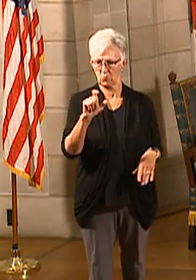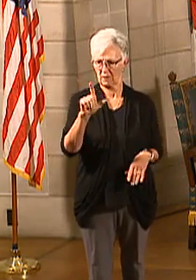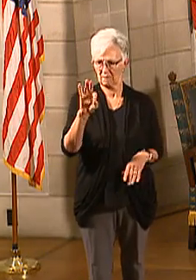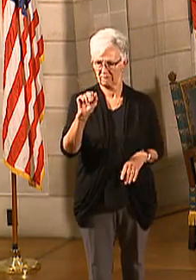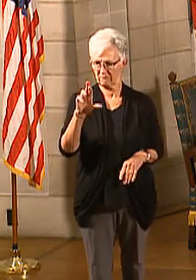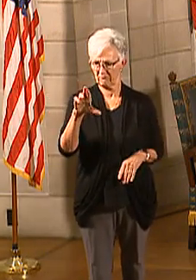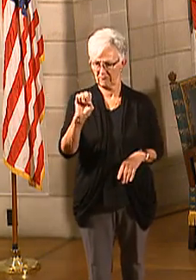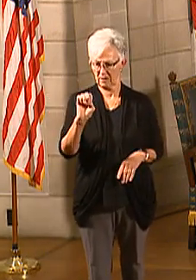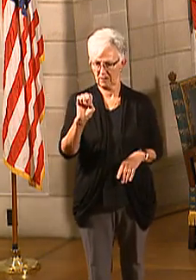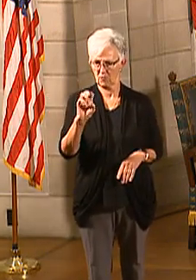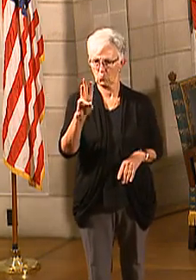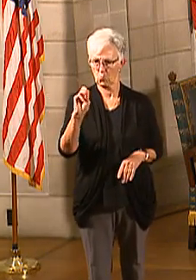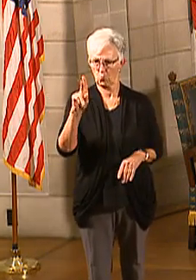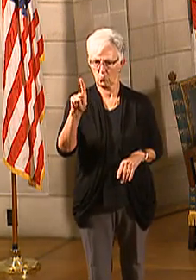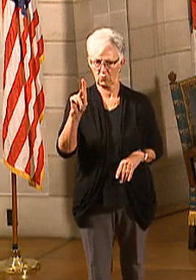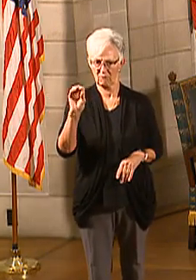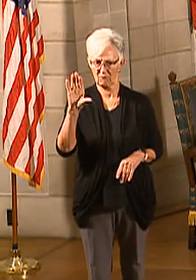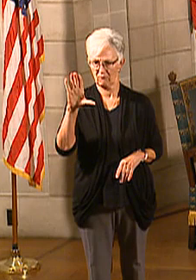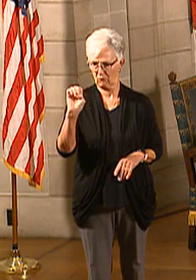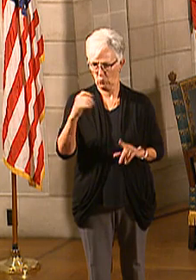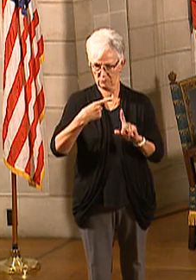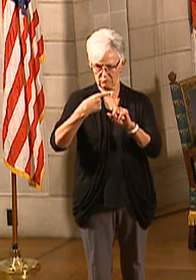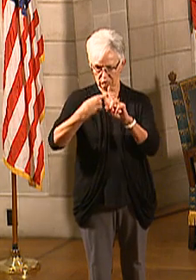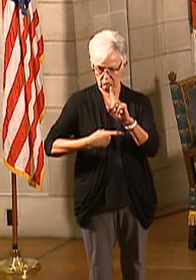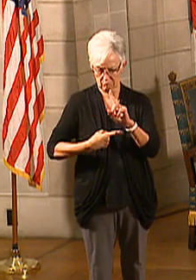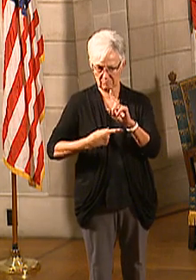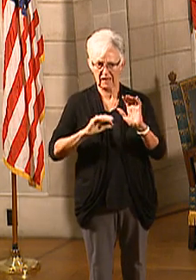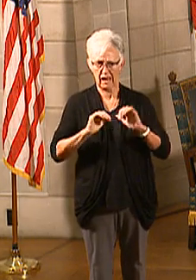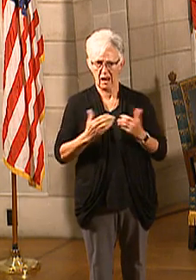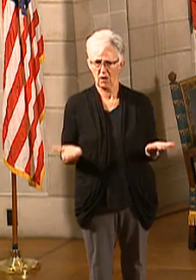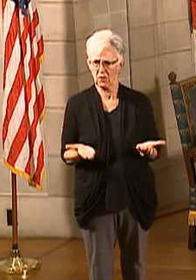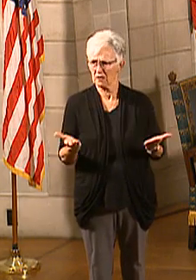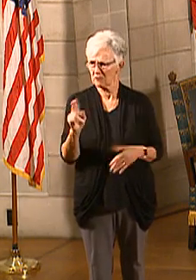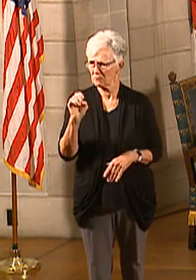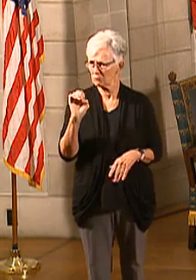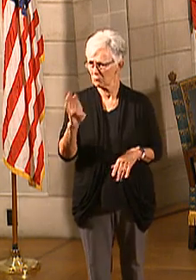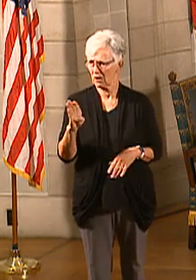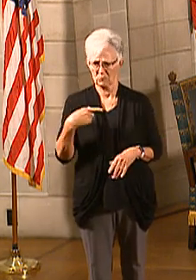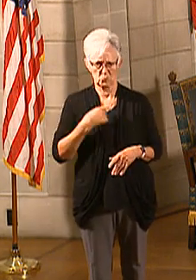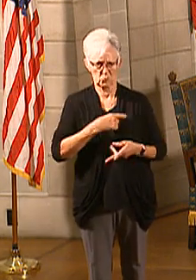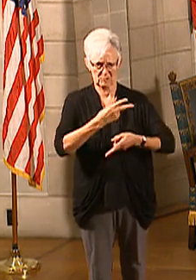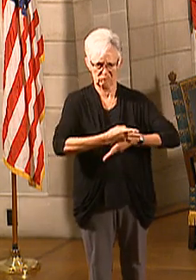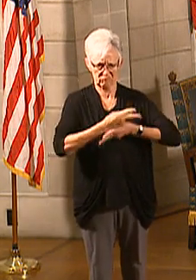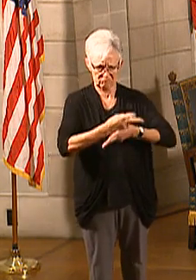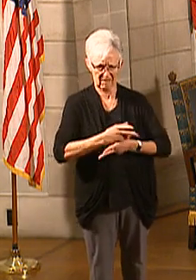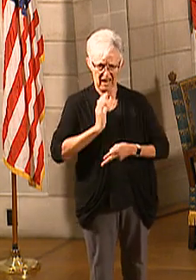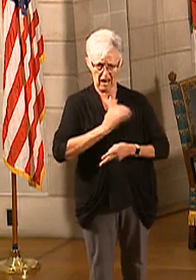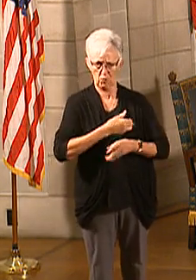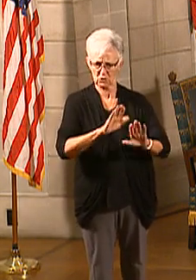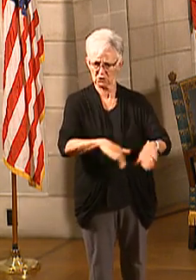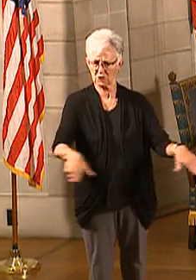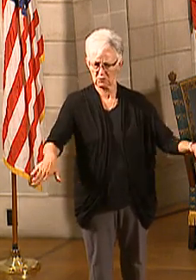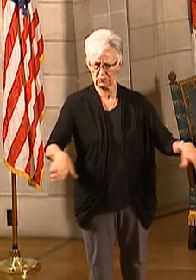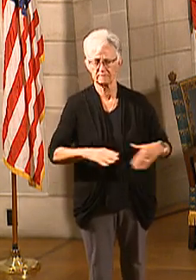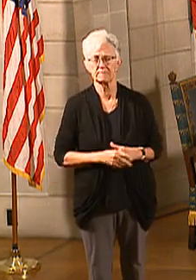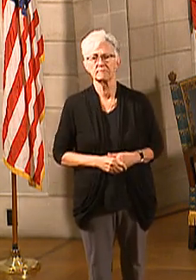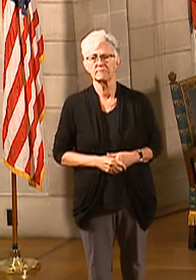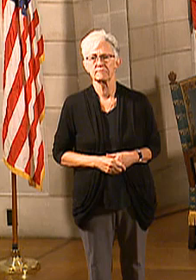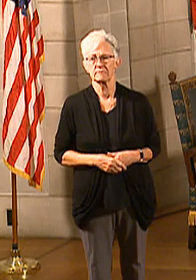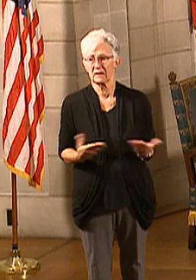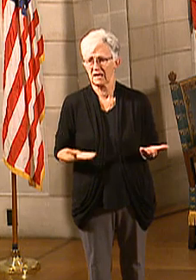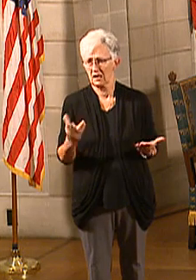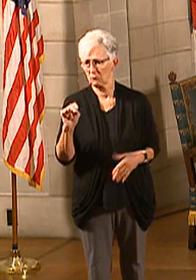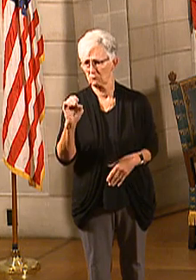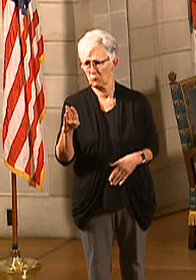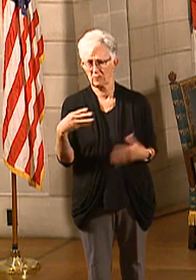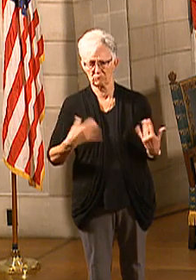and how the state is working to take care of the kids here in Nebraska. We have a great place here in Nebraska